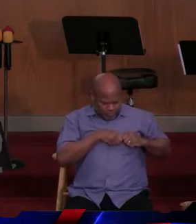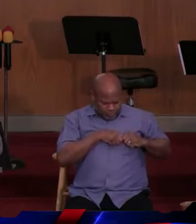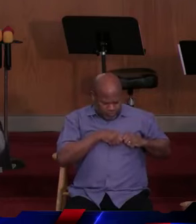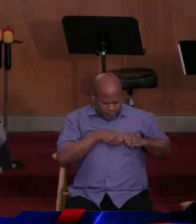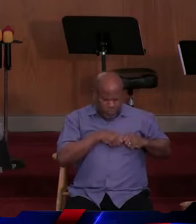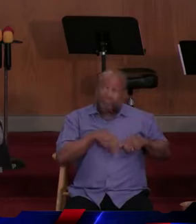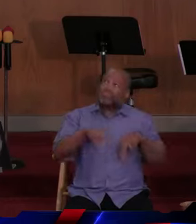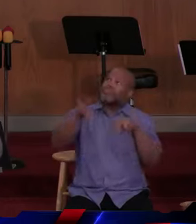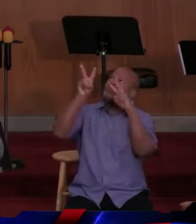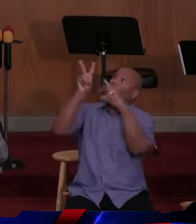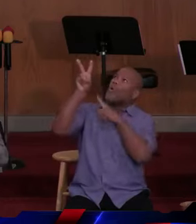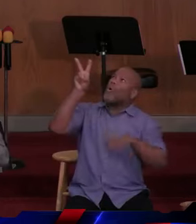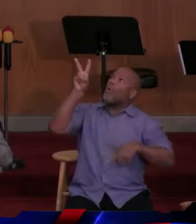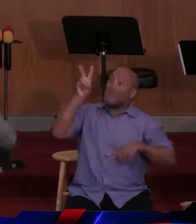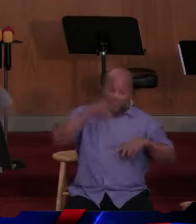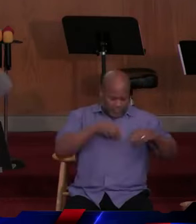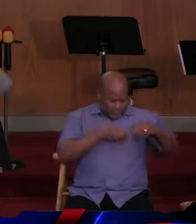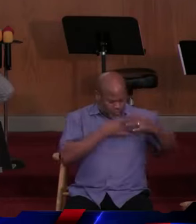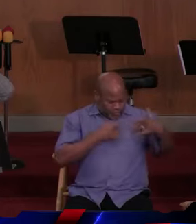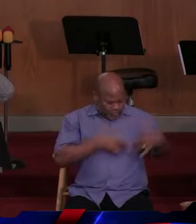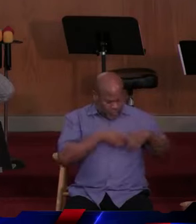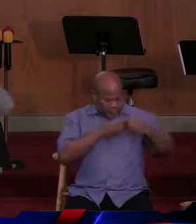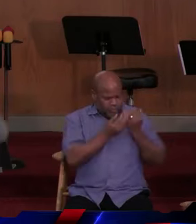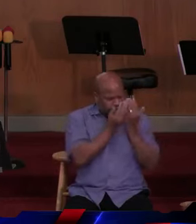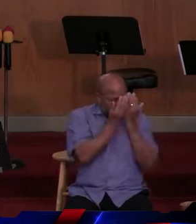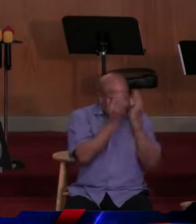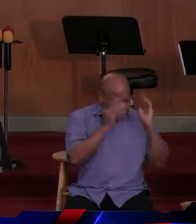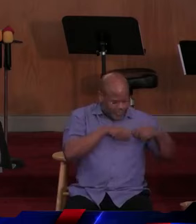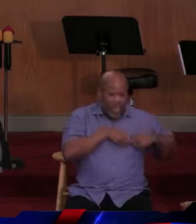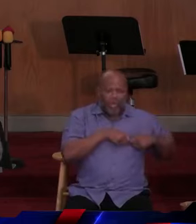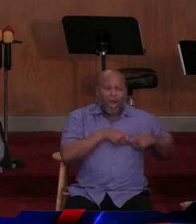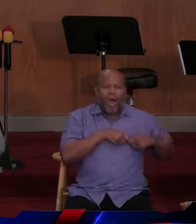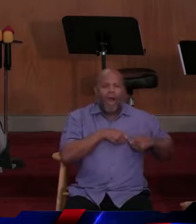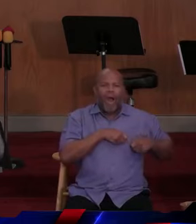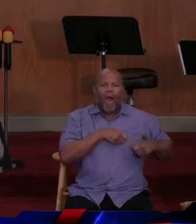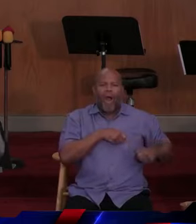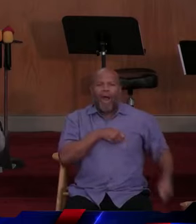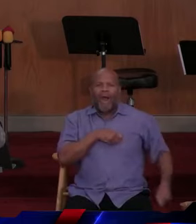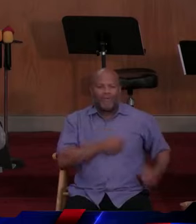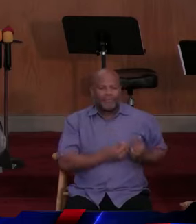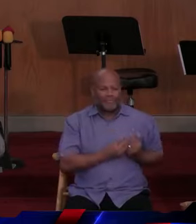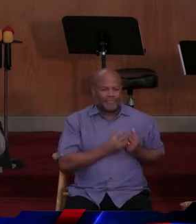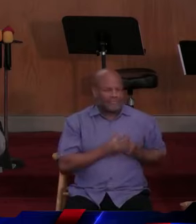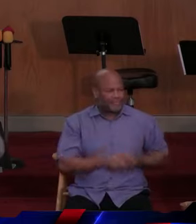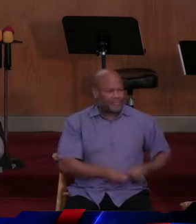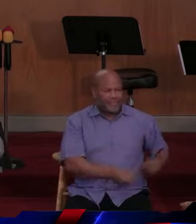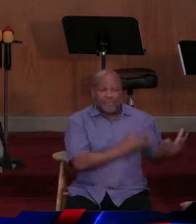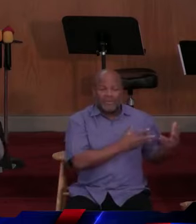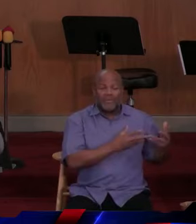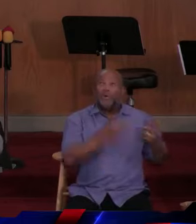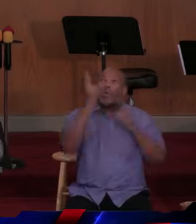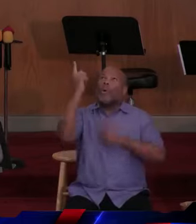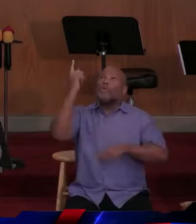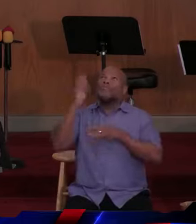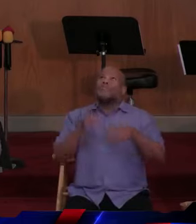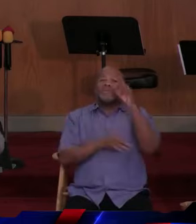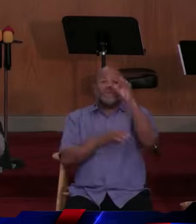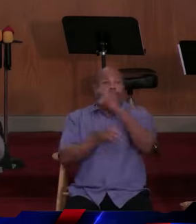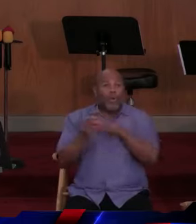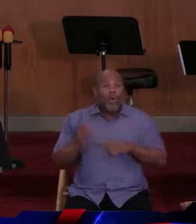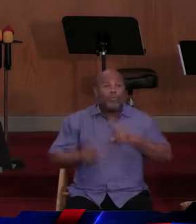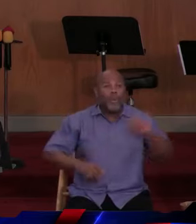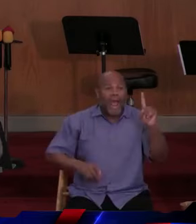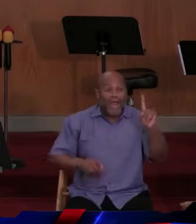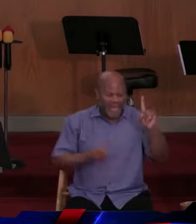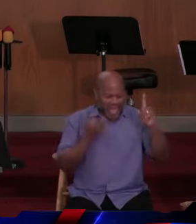turns to the Lord, the veil is removed. Now the Lord is the Spirit, and where the Spirit is of the Lord is,